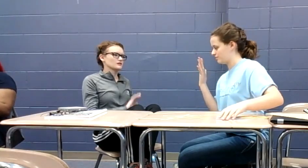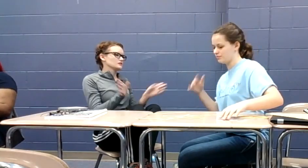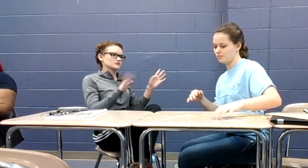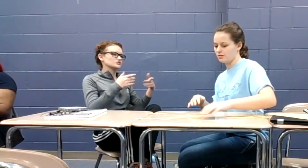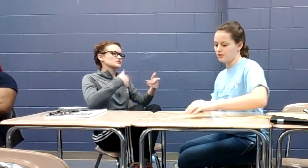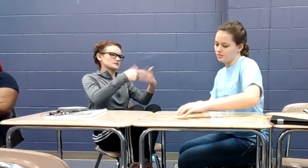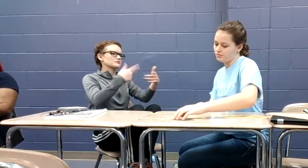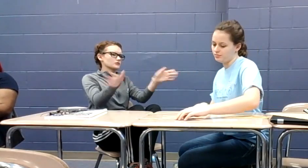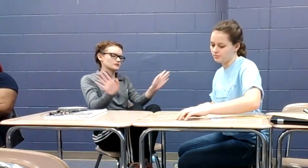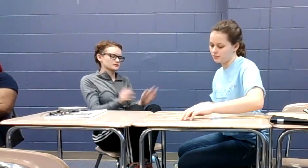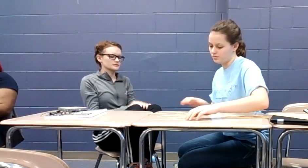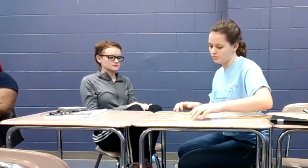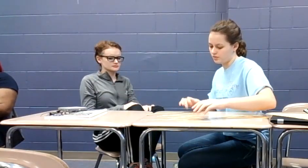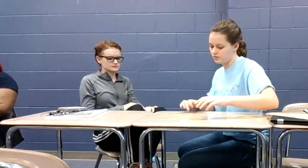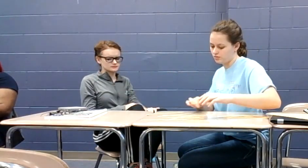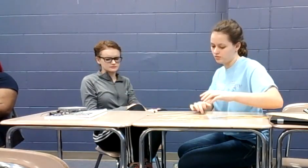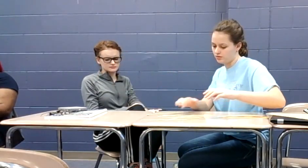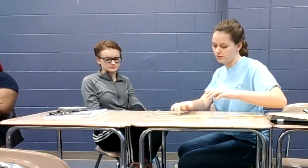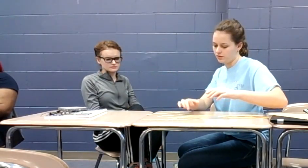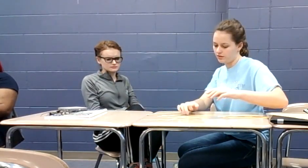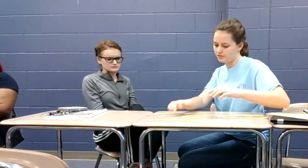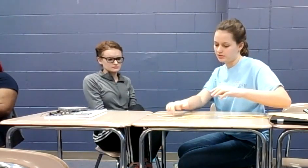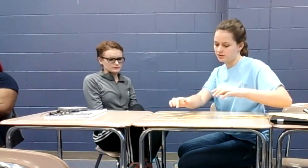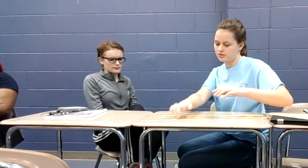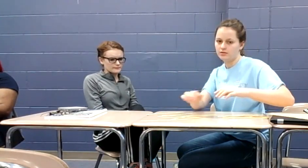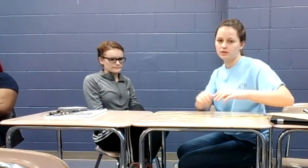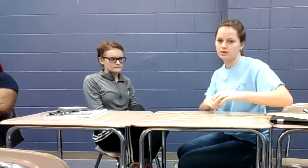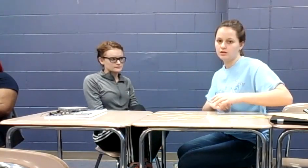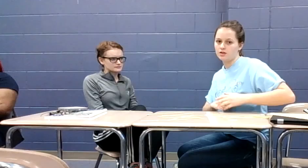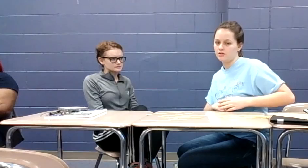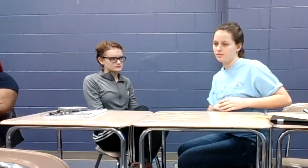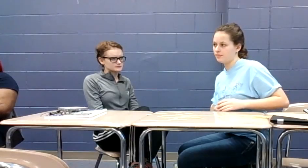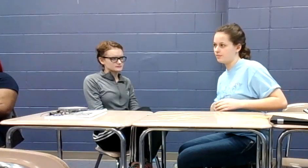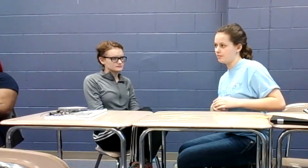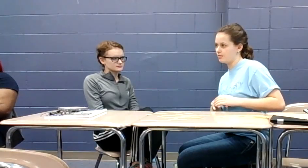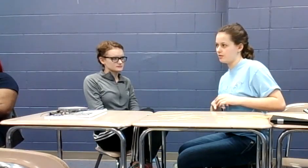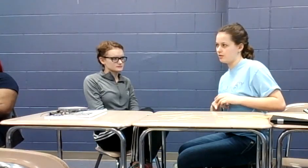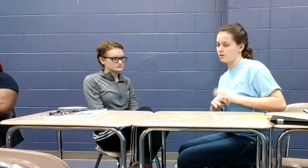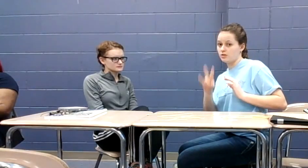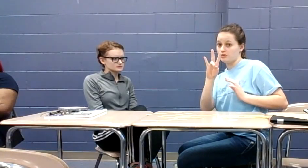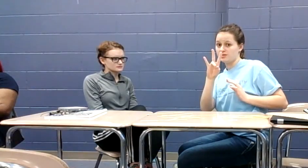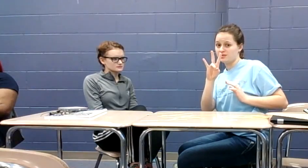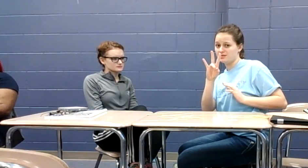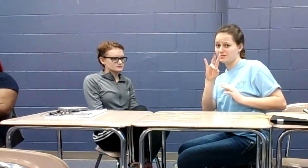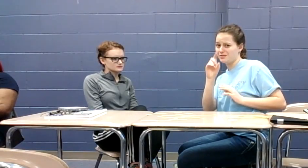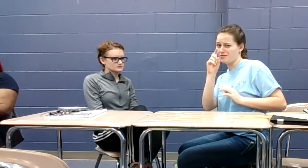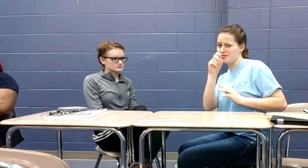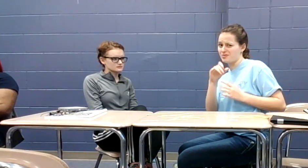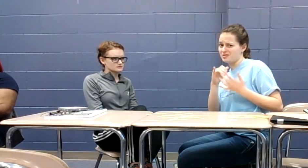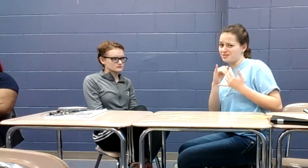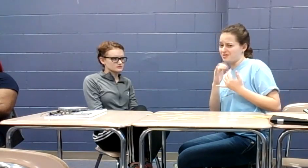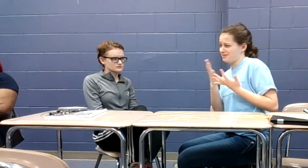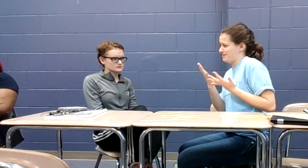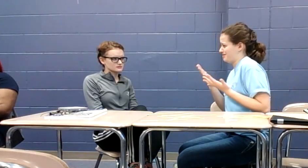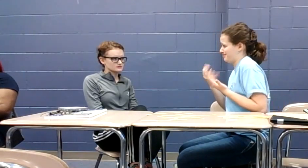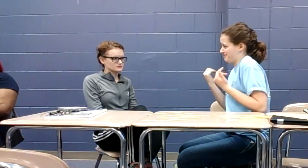is the official countdown for the deadline to register for the 2016 AP exam. Today is Wednesday, March 2nd. You have